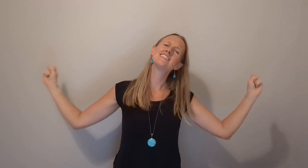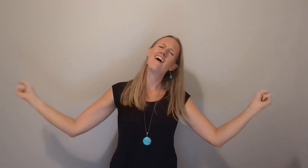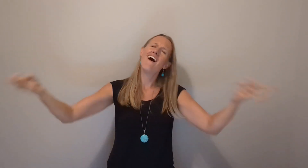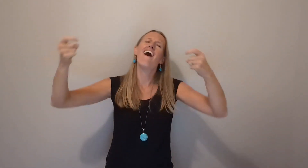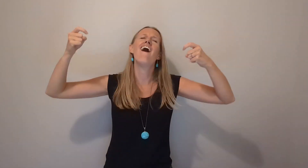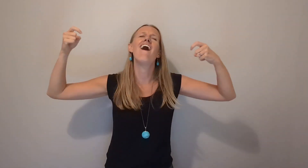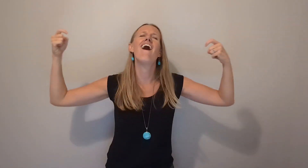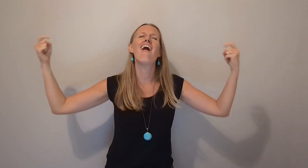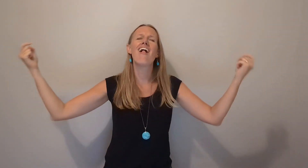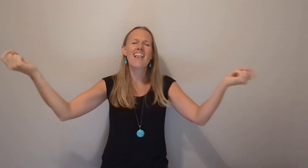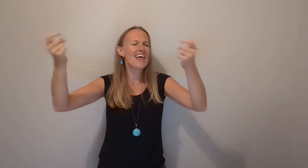a